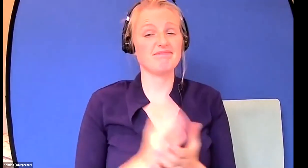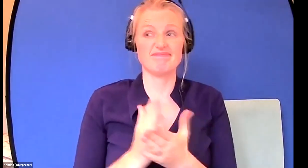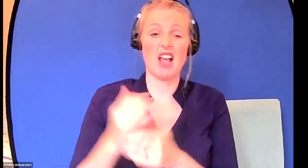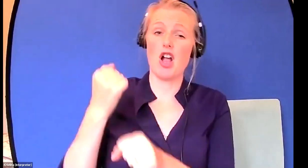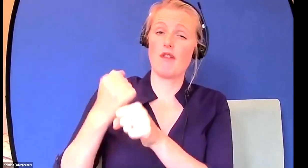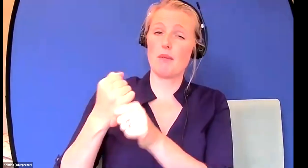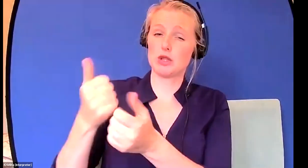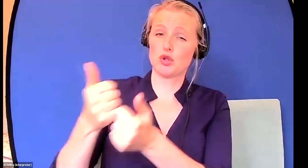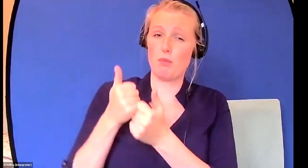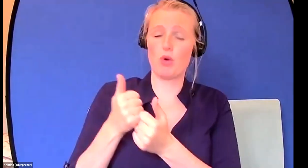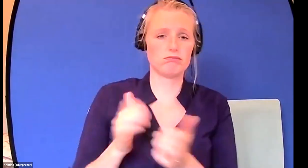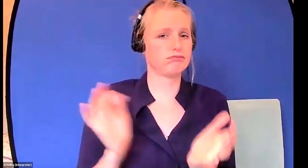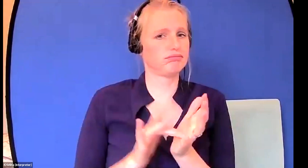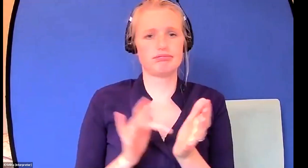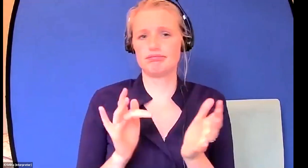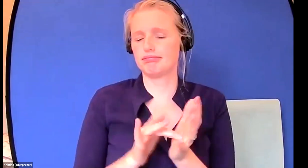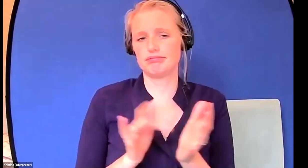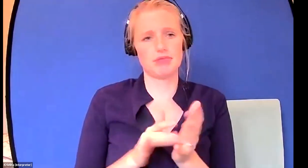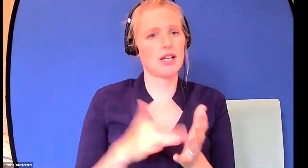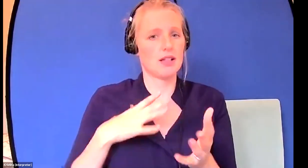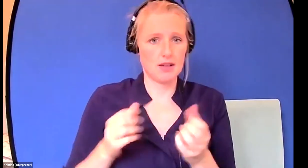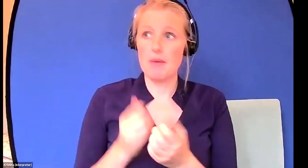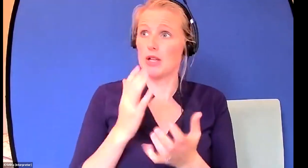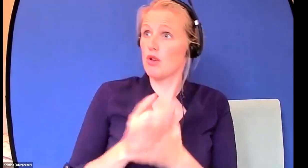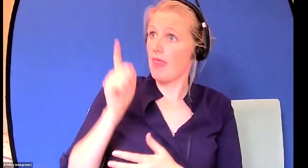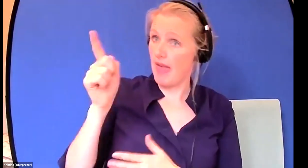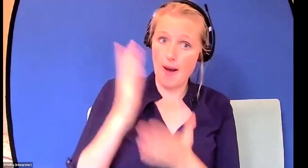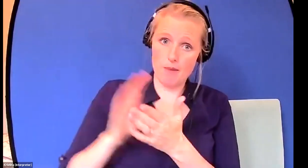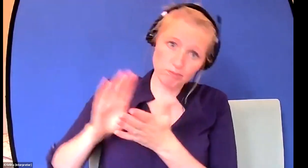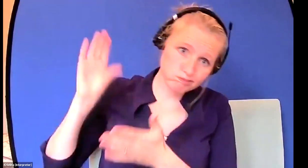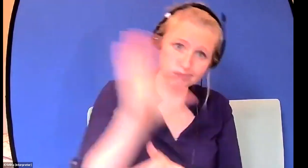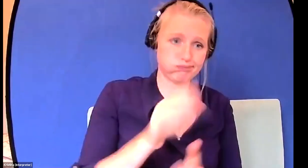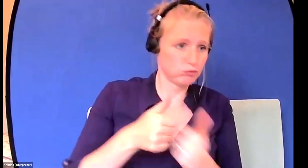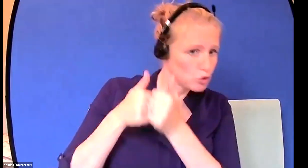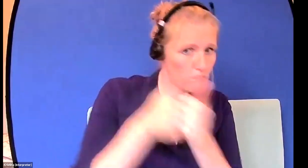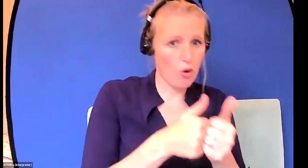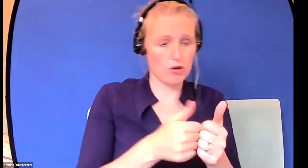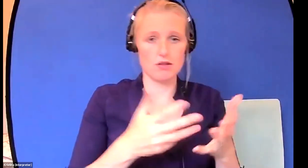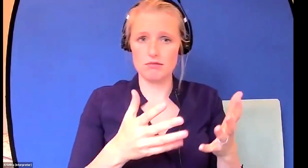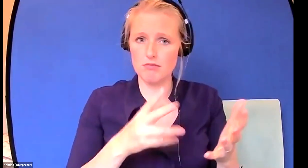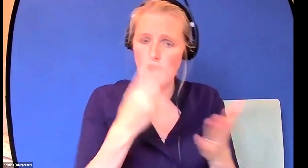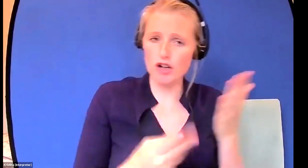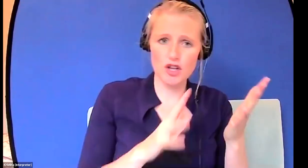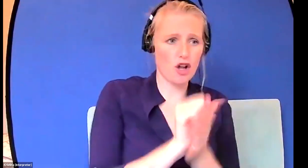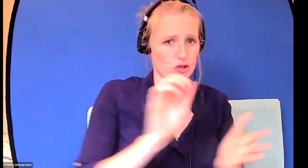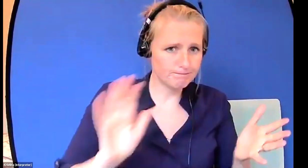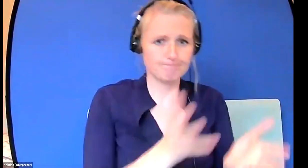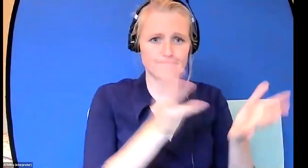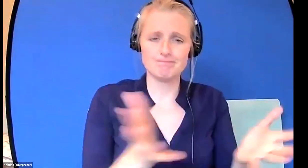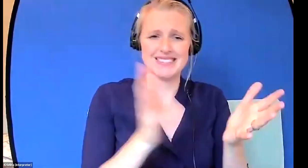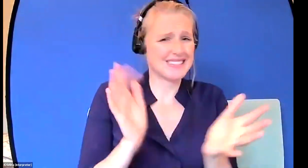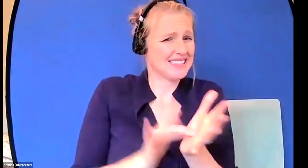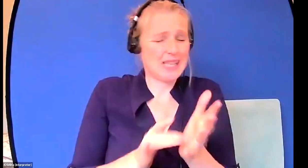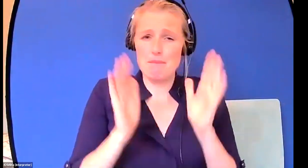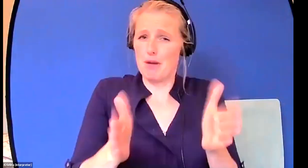and access to a publicly supported cultural infrastructure is a basic prerequisite for ordinary participation in